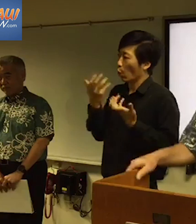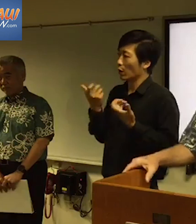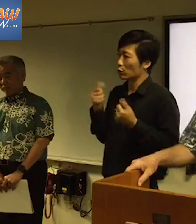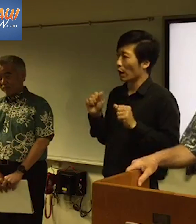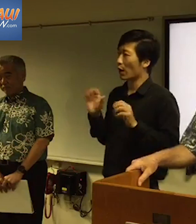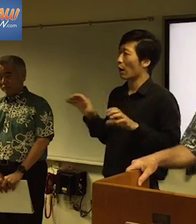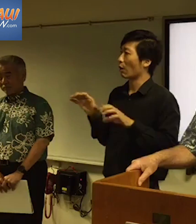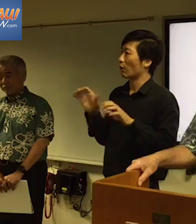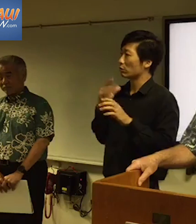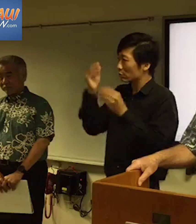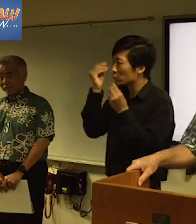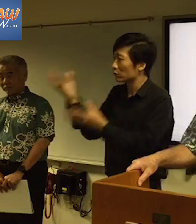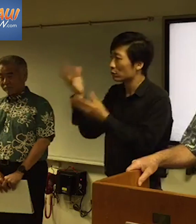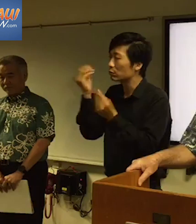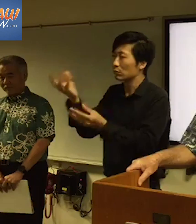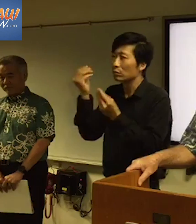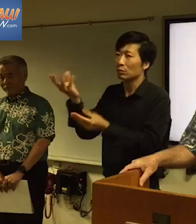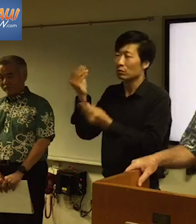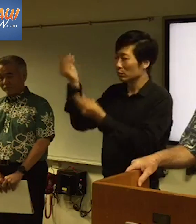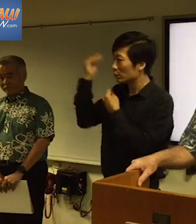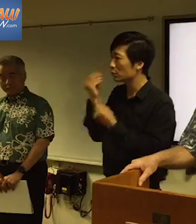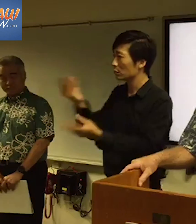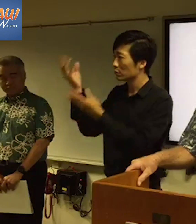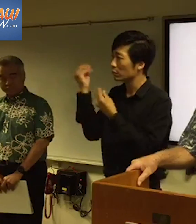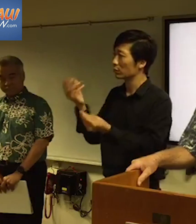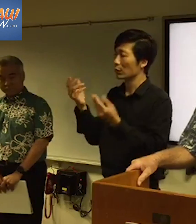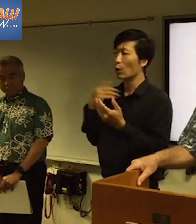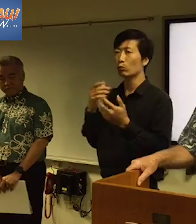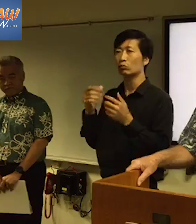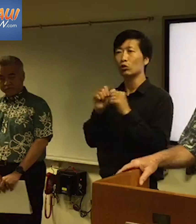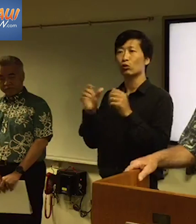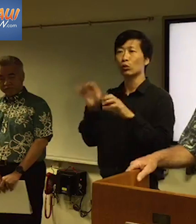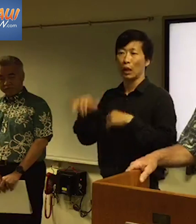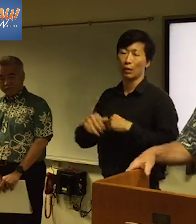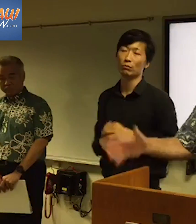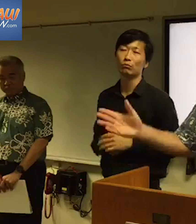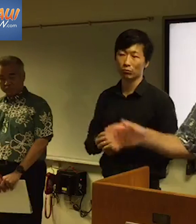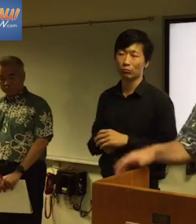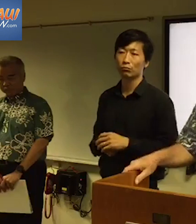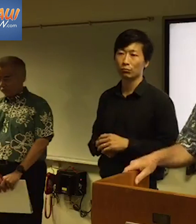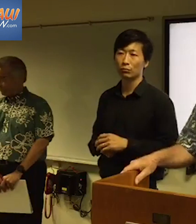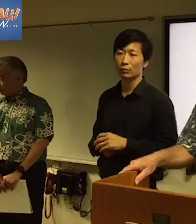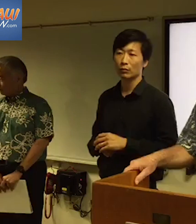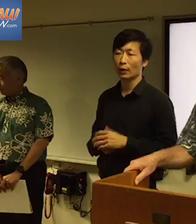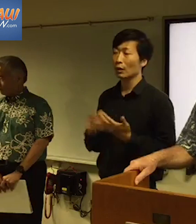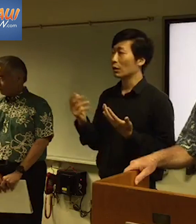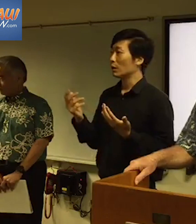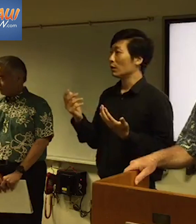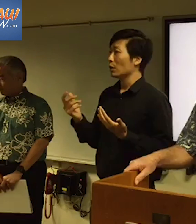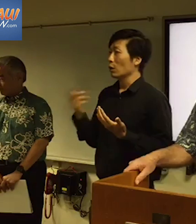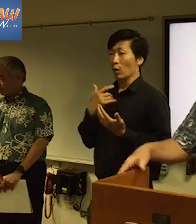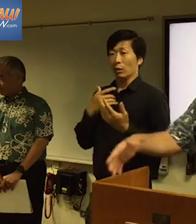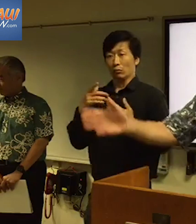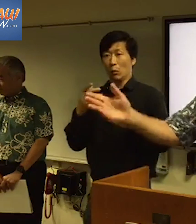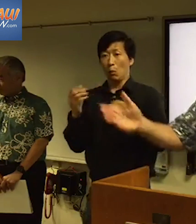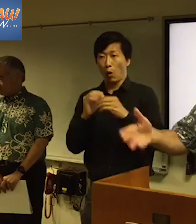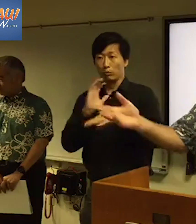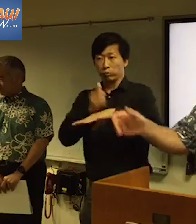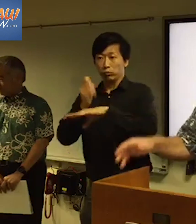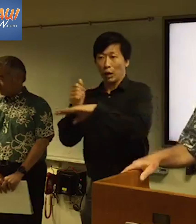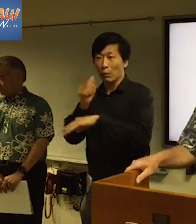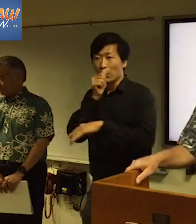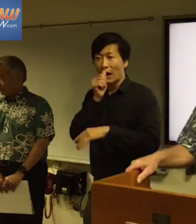they're living with. And so we always will be implementing those protocols. And that does include either separating